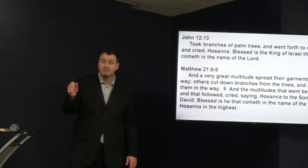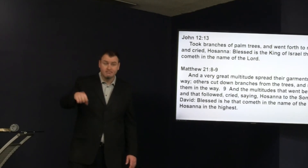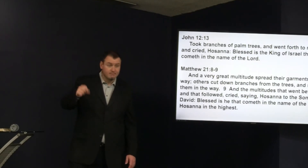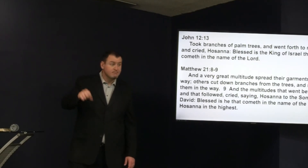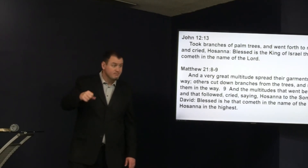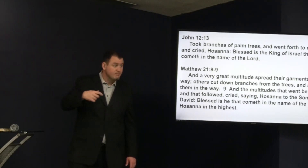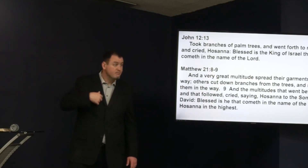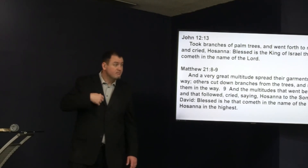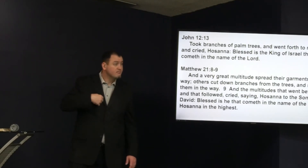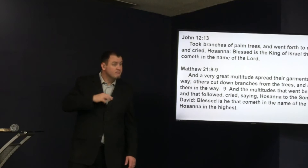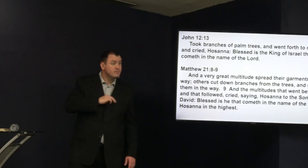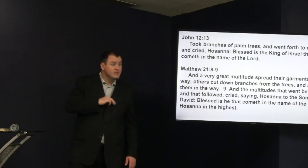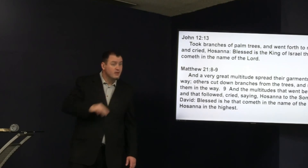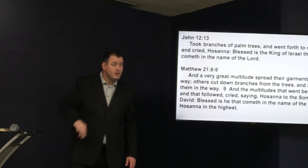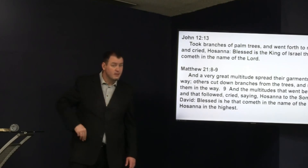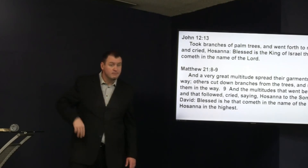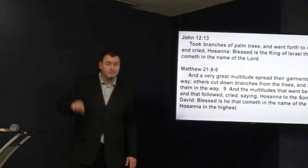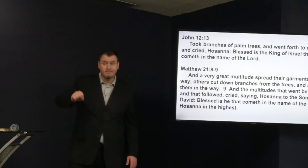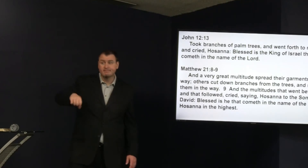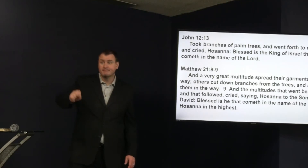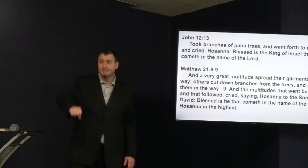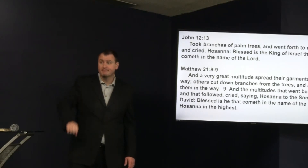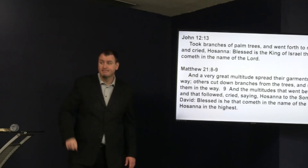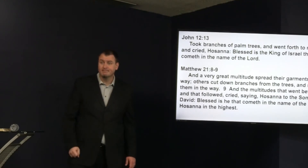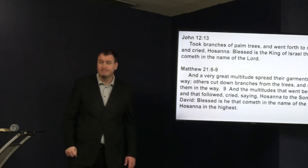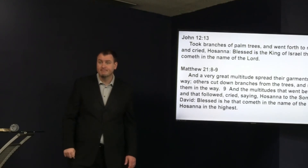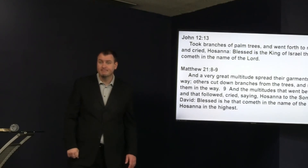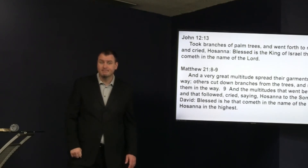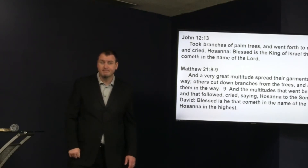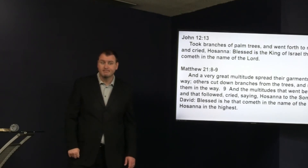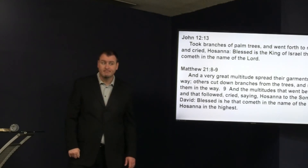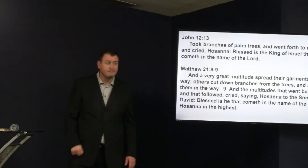You agree. Yes, I am king. Yes, I am Messiah.